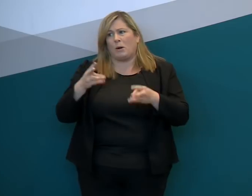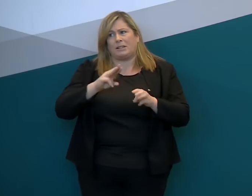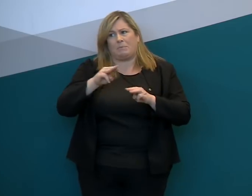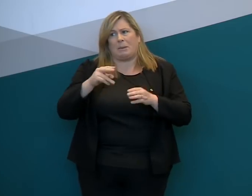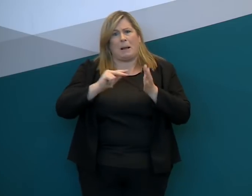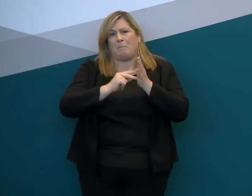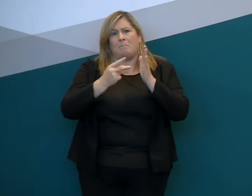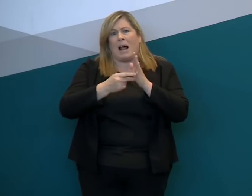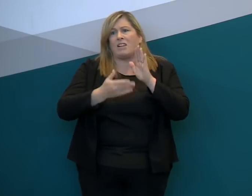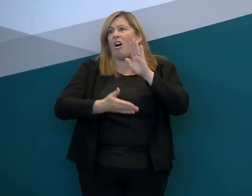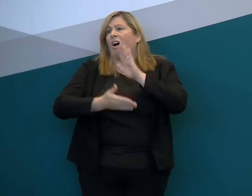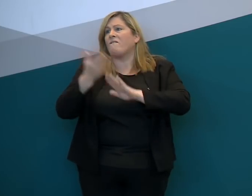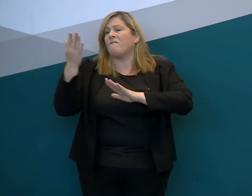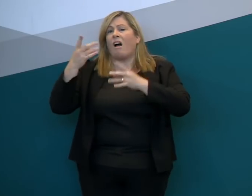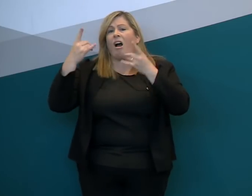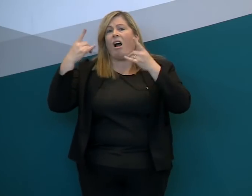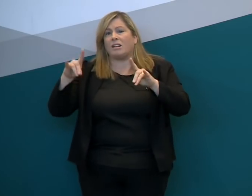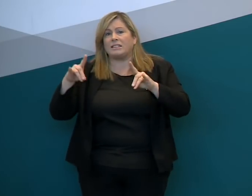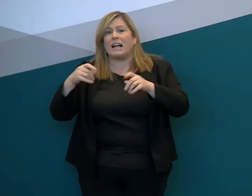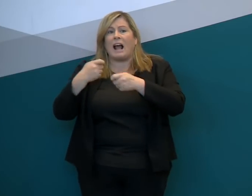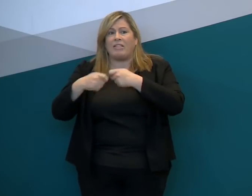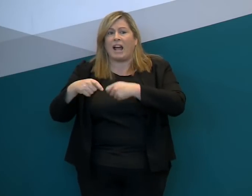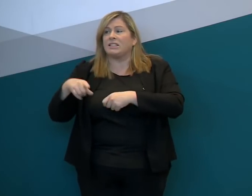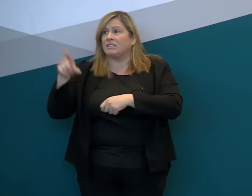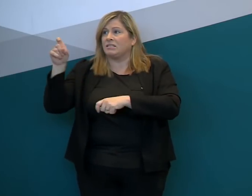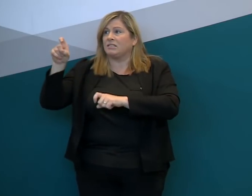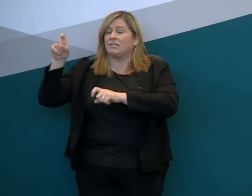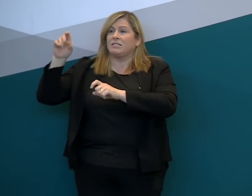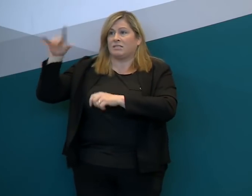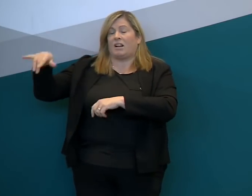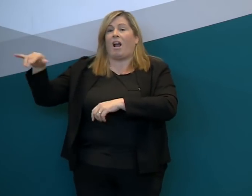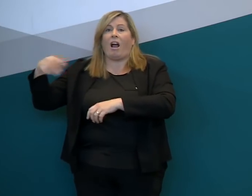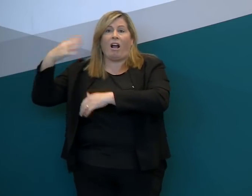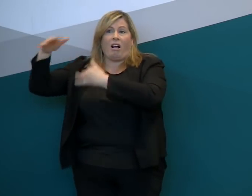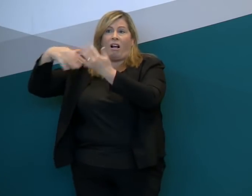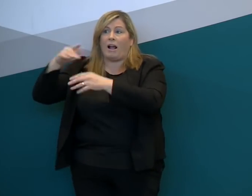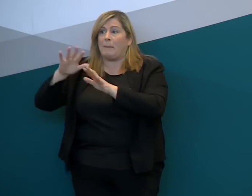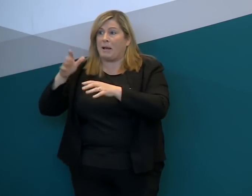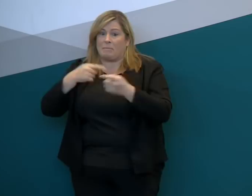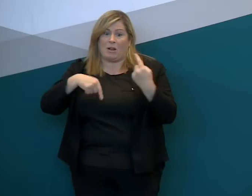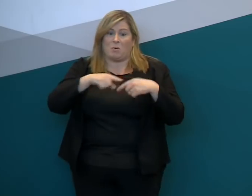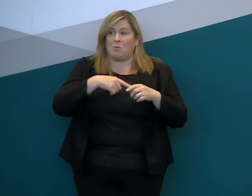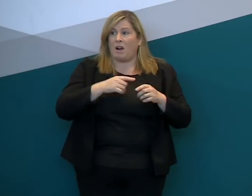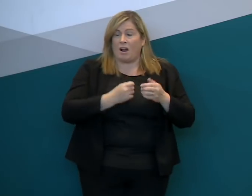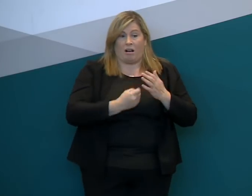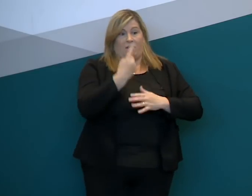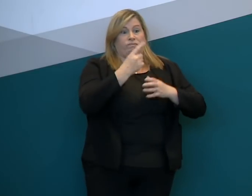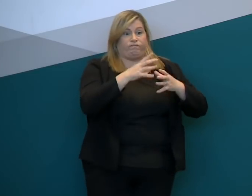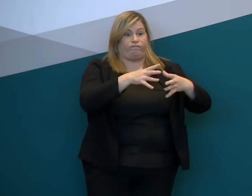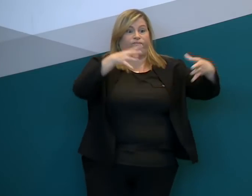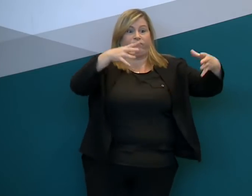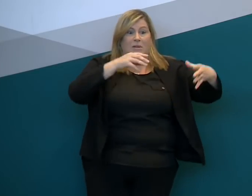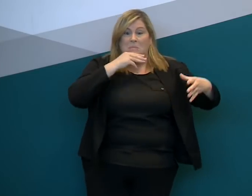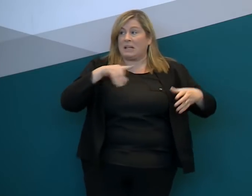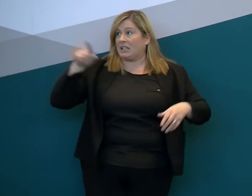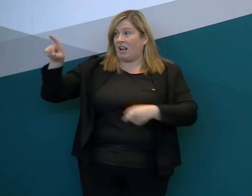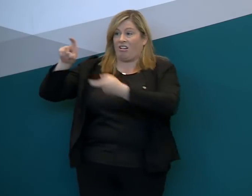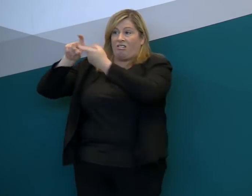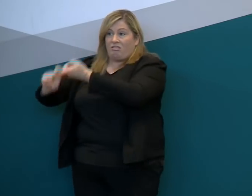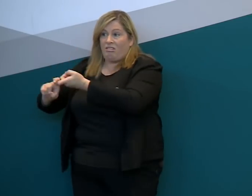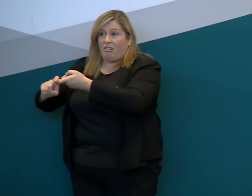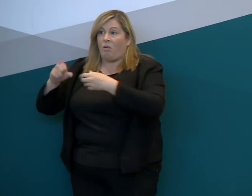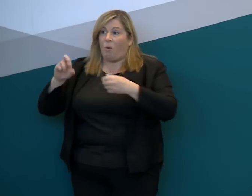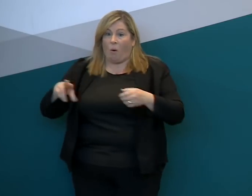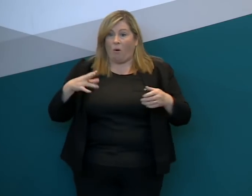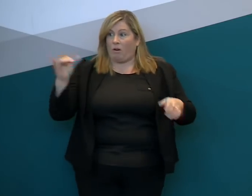then have to come back into the country where we're in a position where we might be contemplating some additional restrictions that might have to apply to those people. And